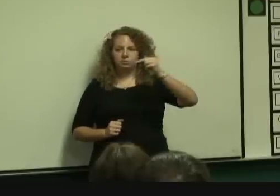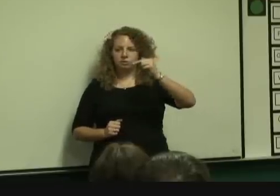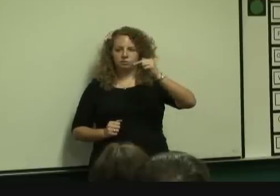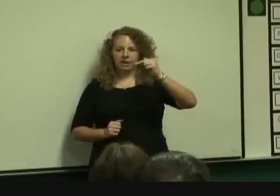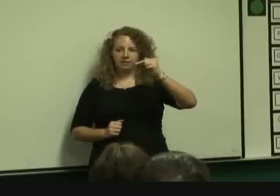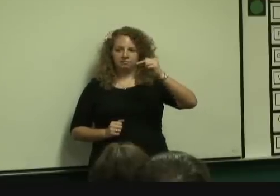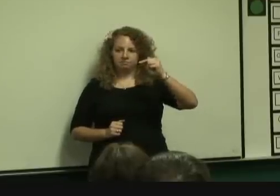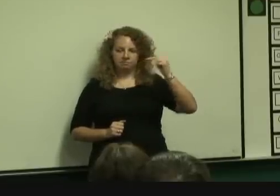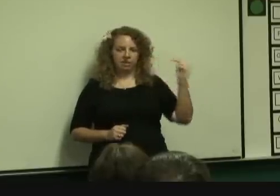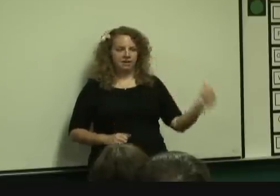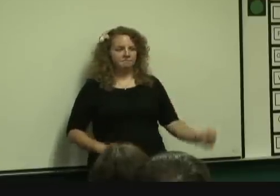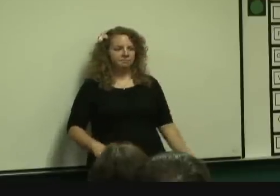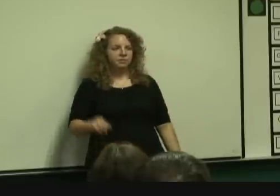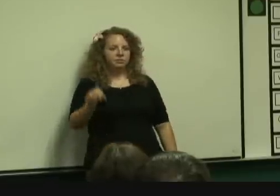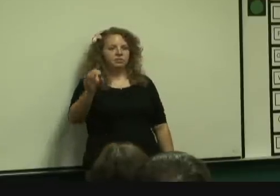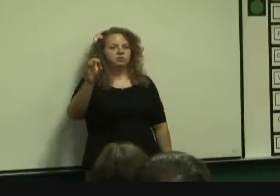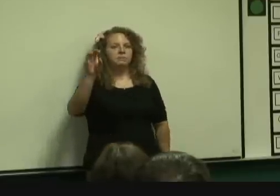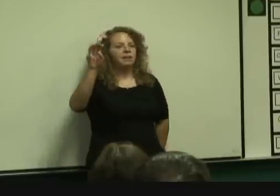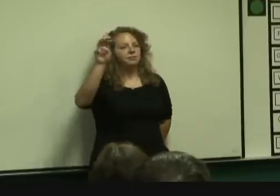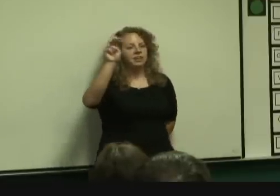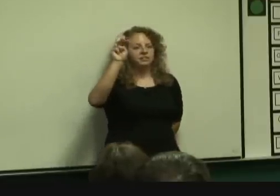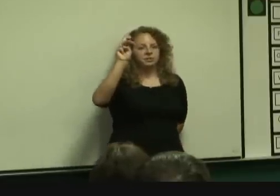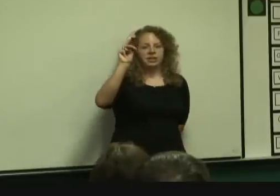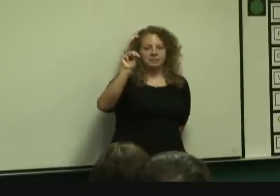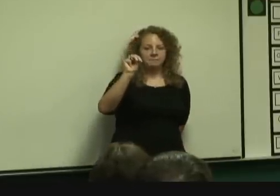move to the right. Okay? So let's try Matthew again. So M,